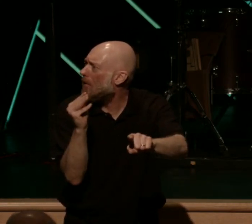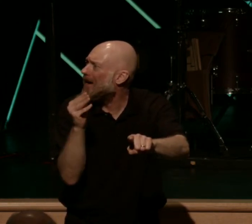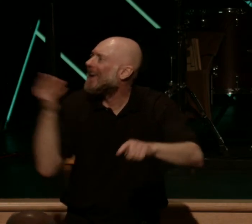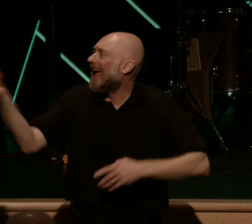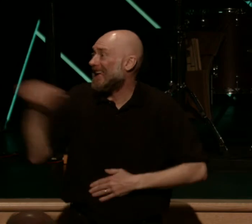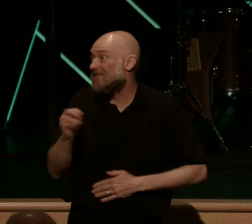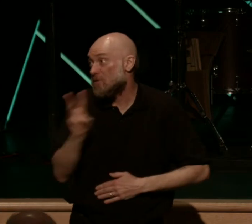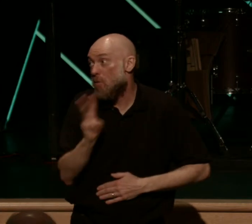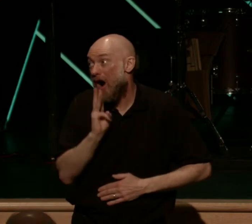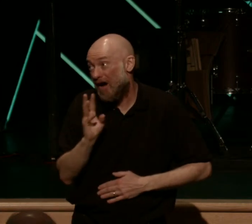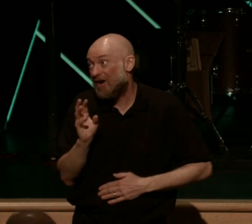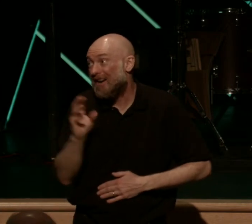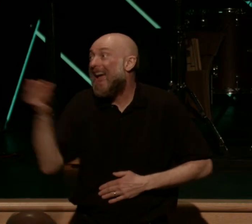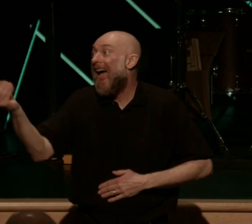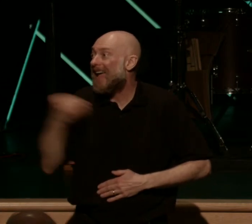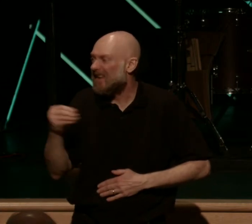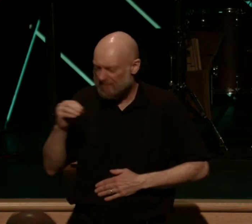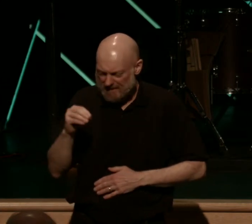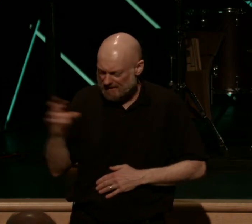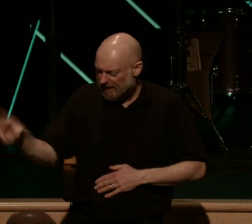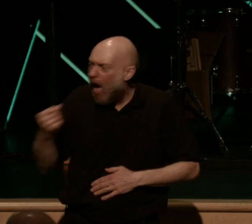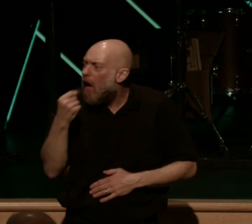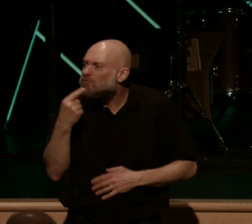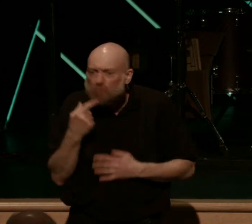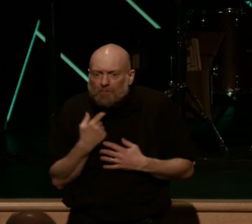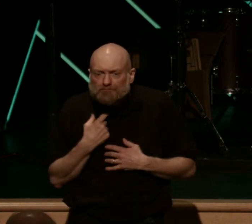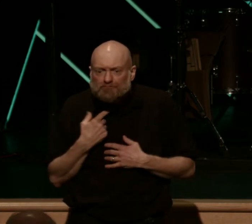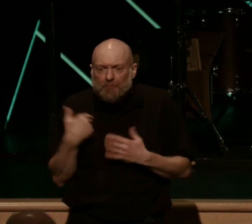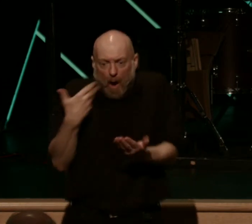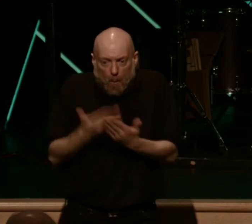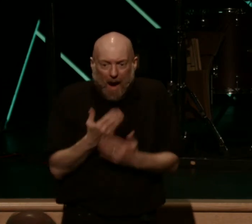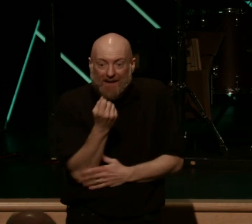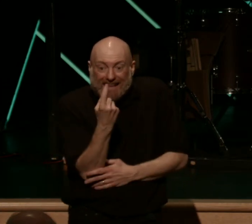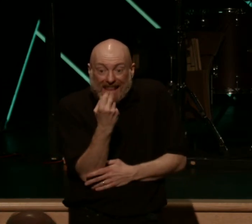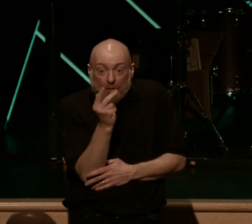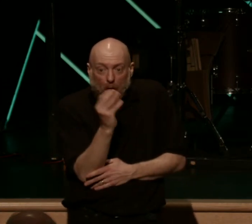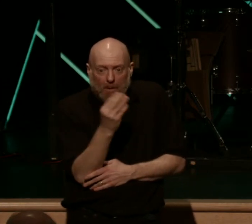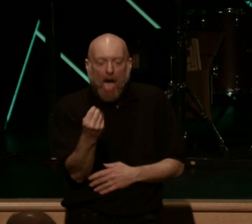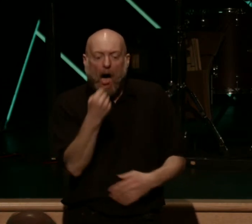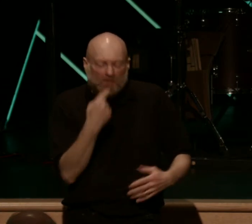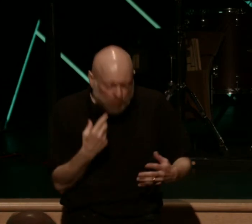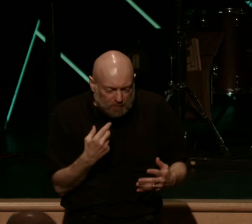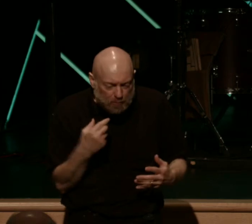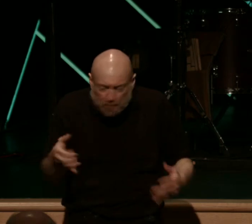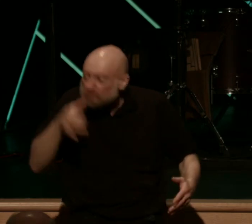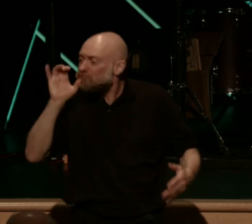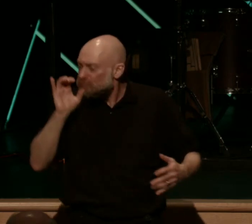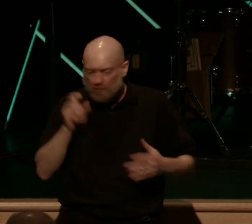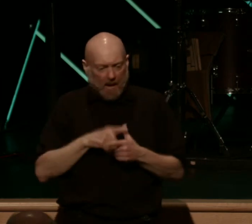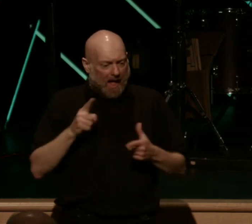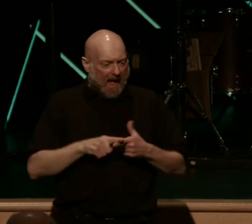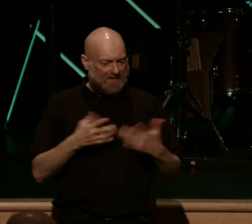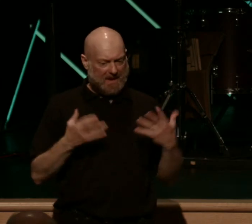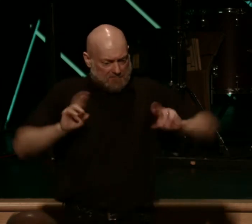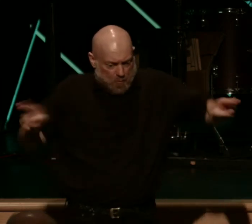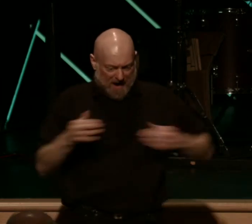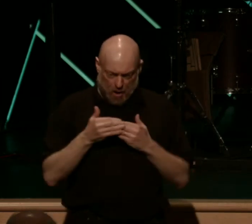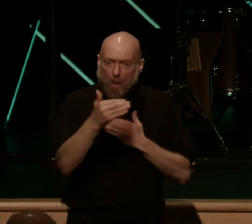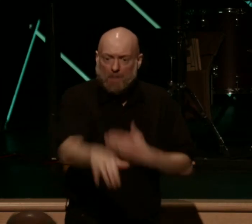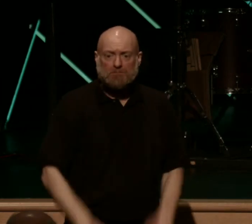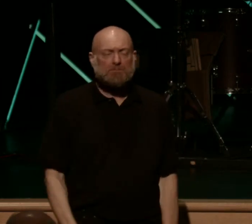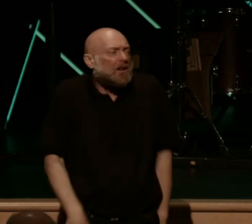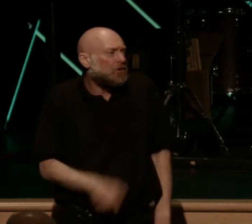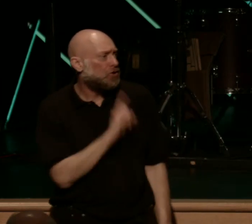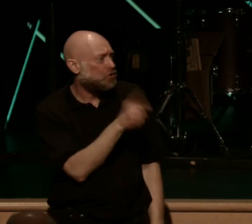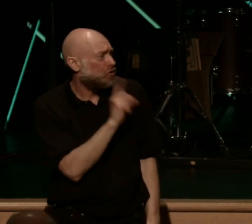give me this water and give me these gels so that when I get to the 11-kilometer mark, I can eat the gels and drink the water, be replenished to continue in the race." I'm like,